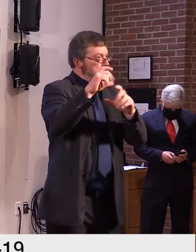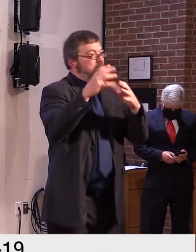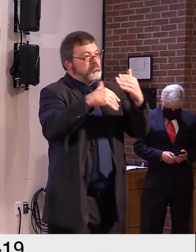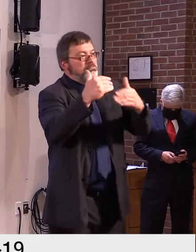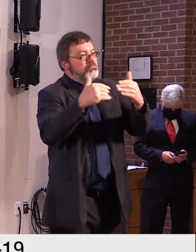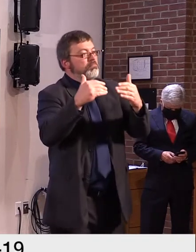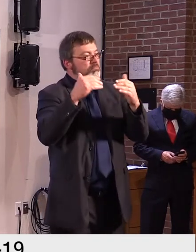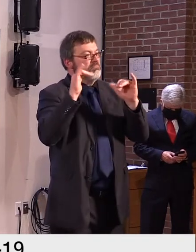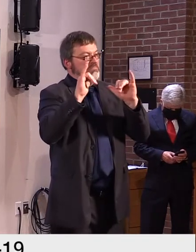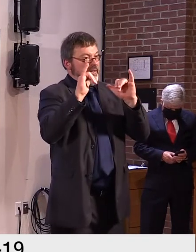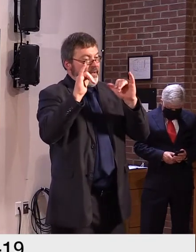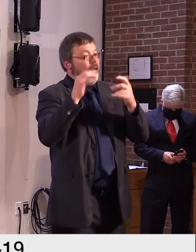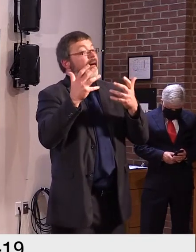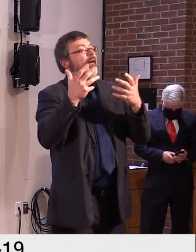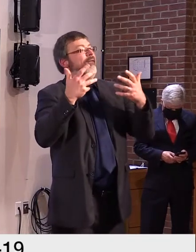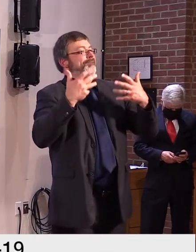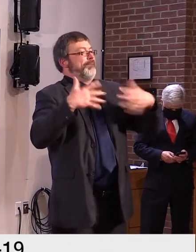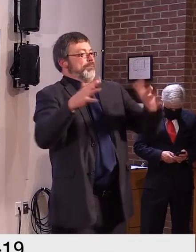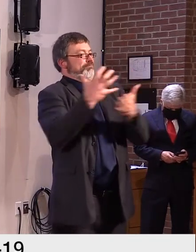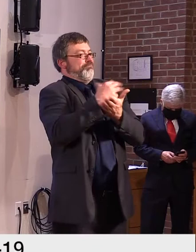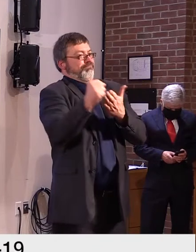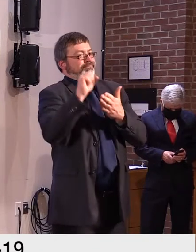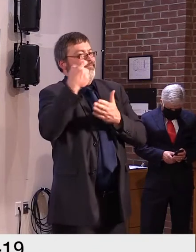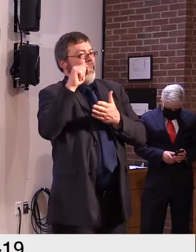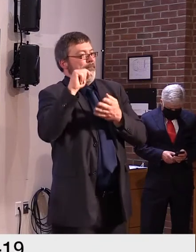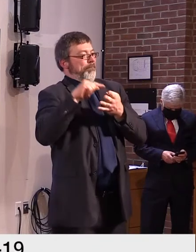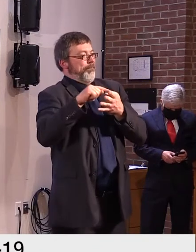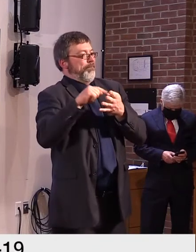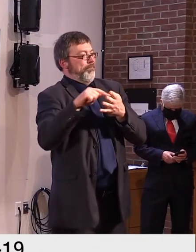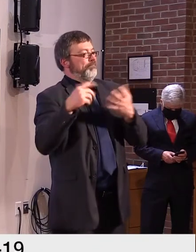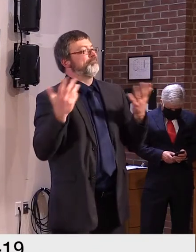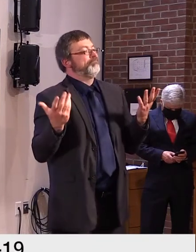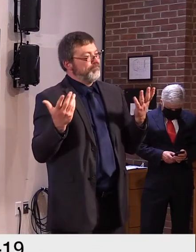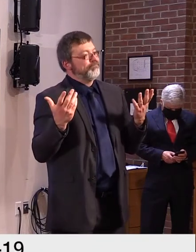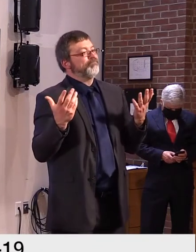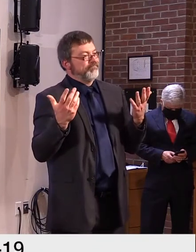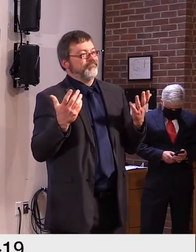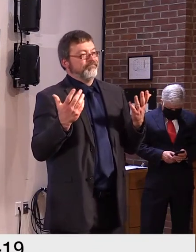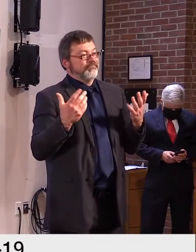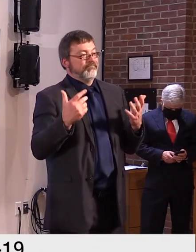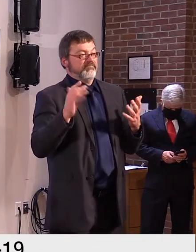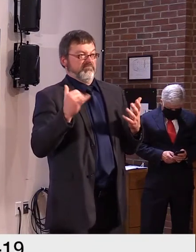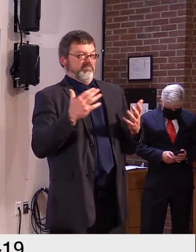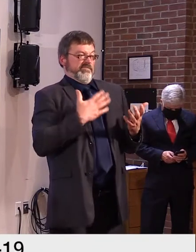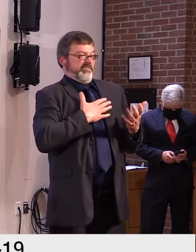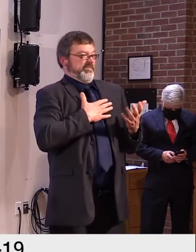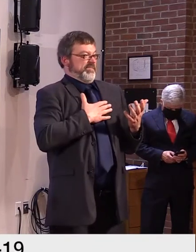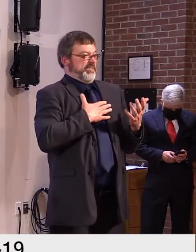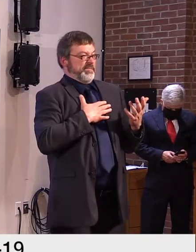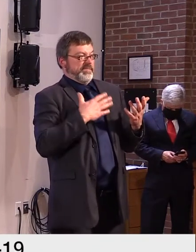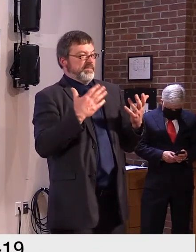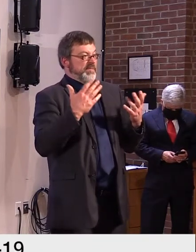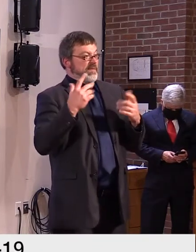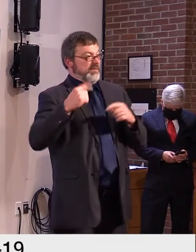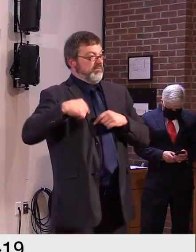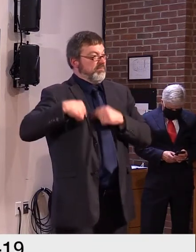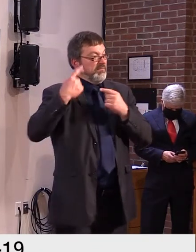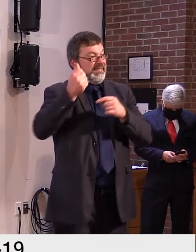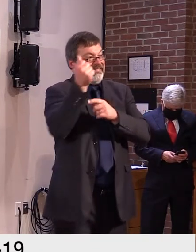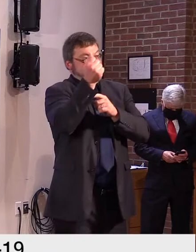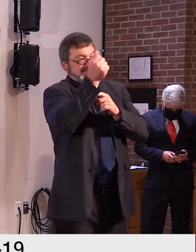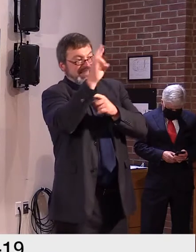well. We did take some action with $17 million of federal money that we